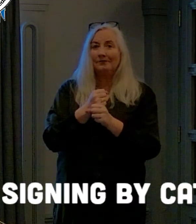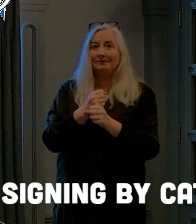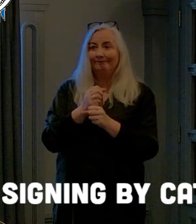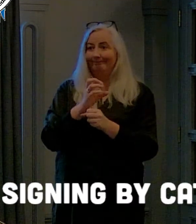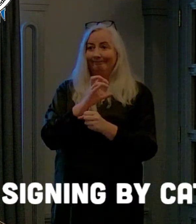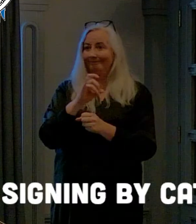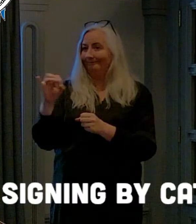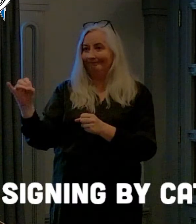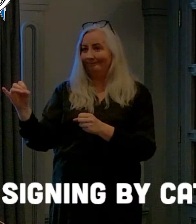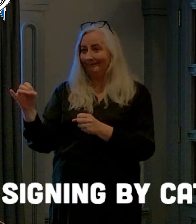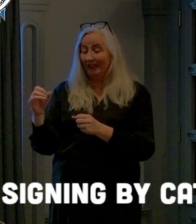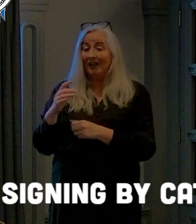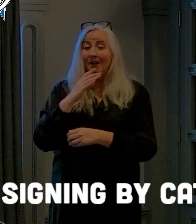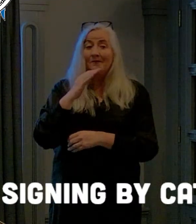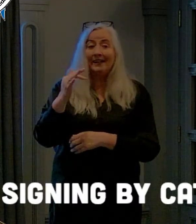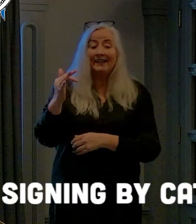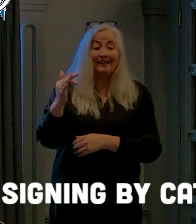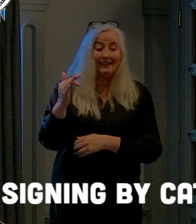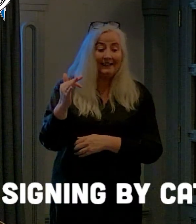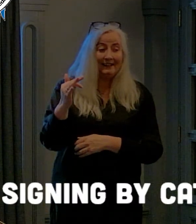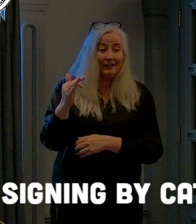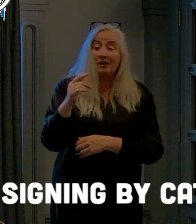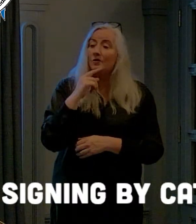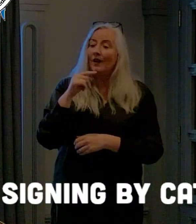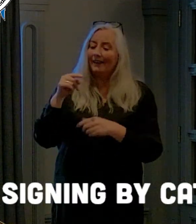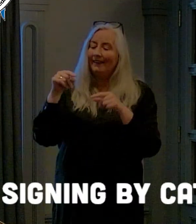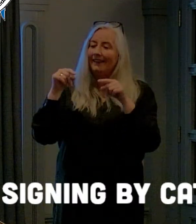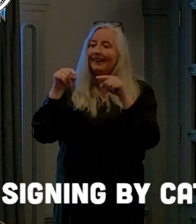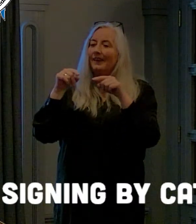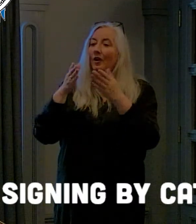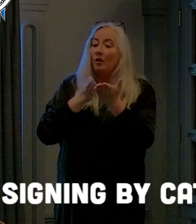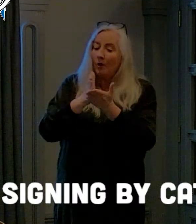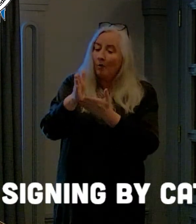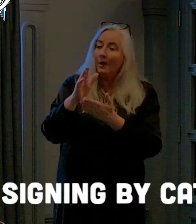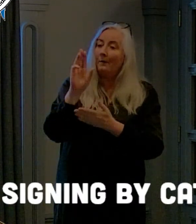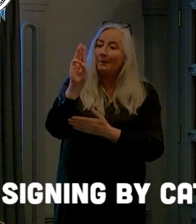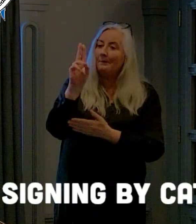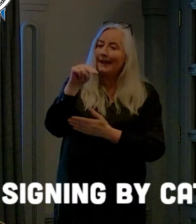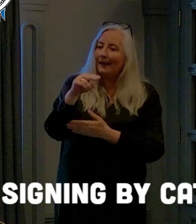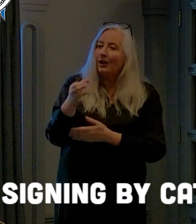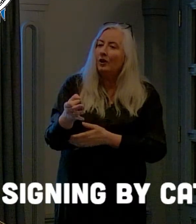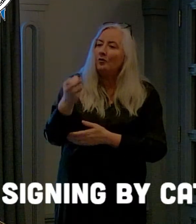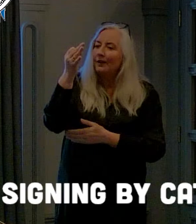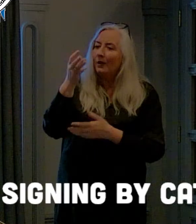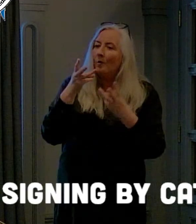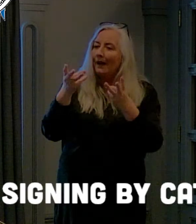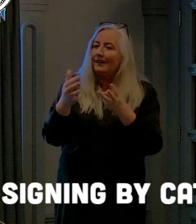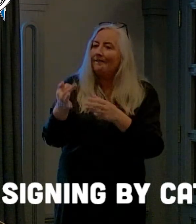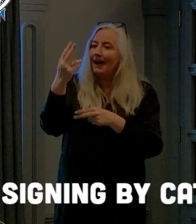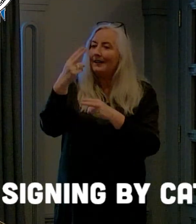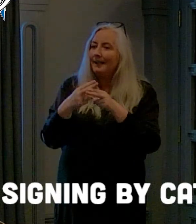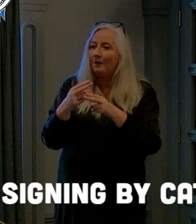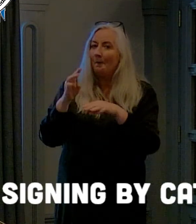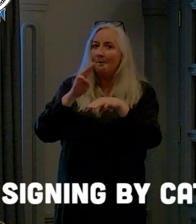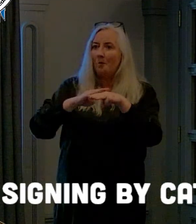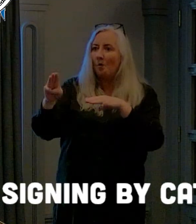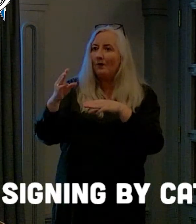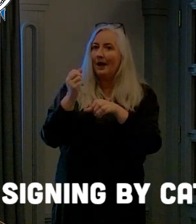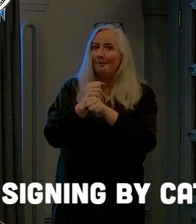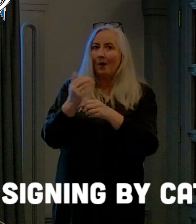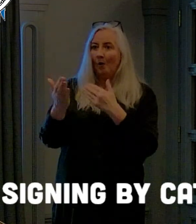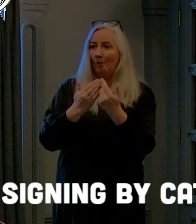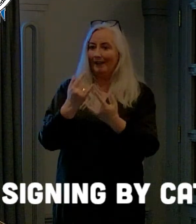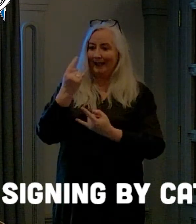So if you're interested, it's a great way through the PPN to find out a lot more about the processes of what